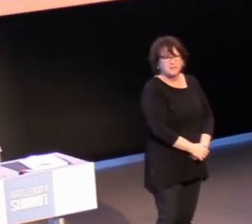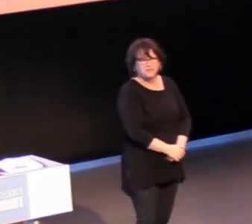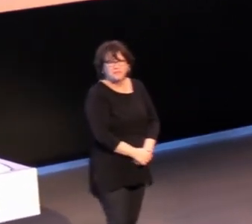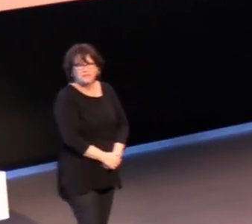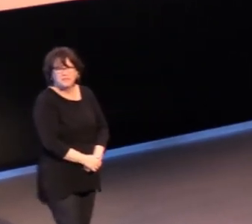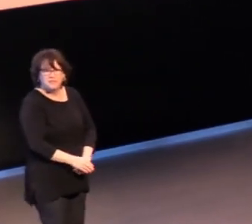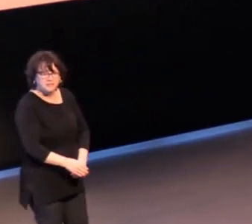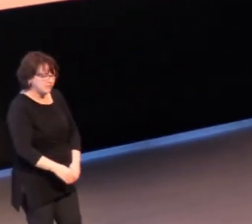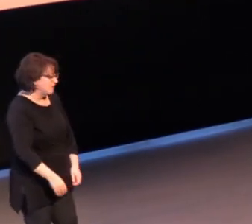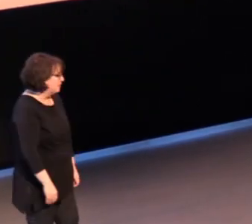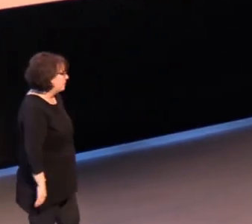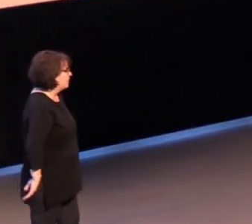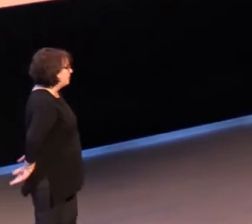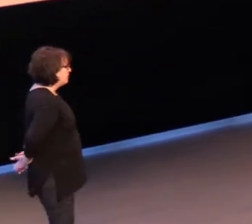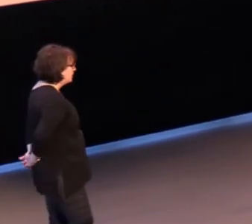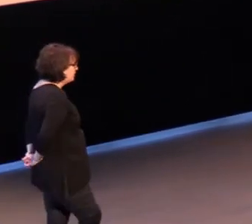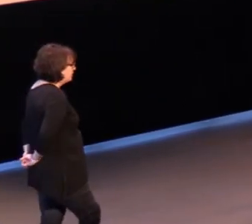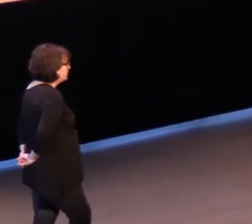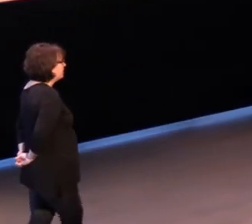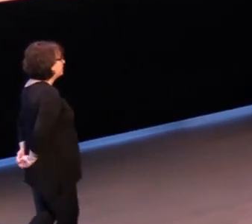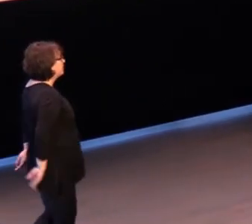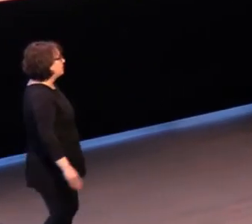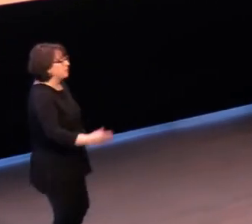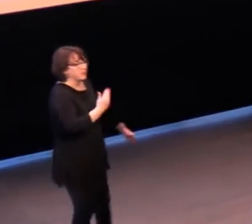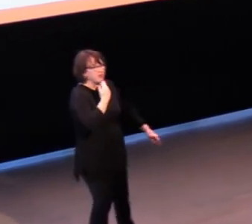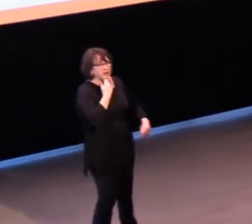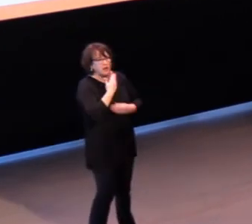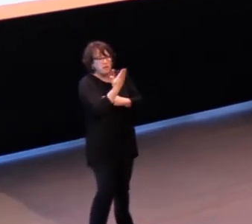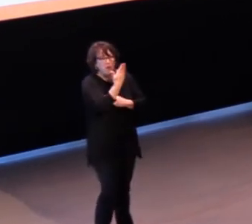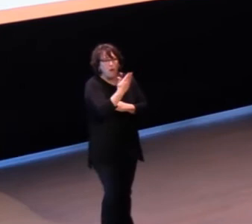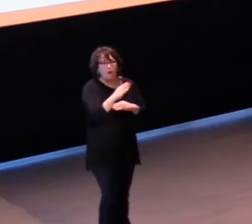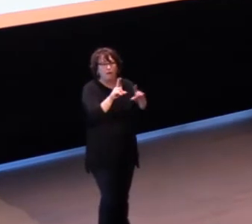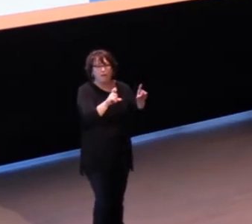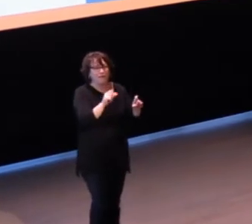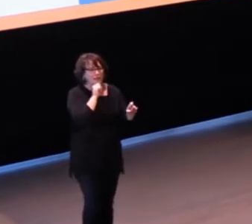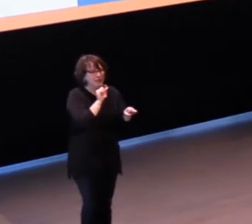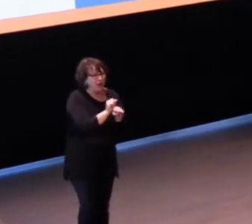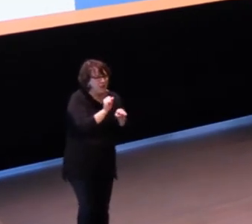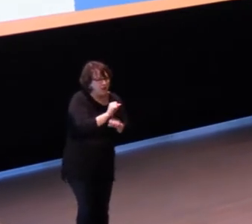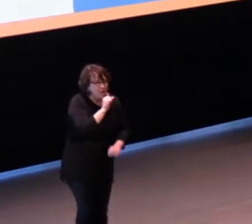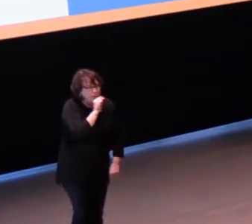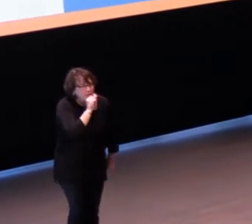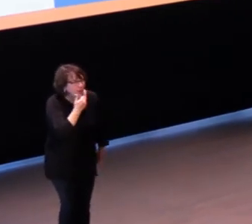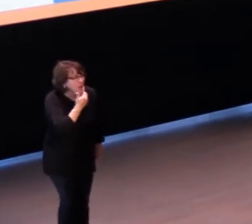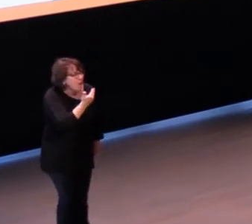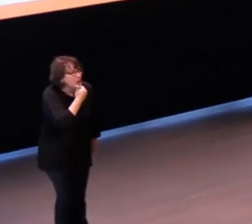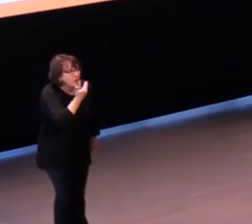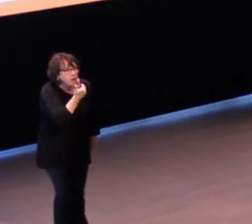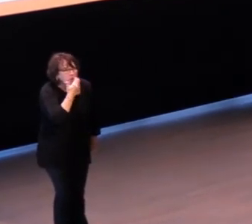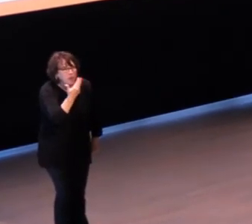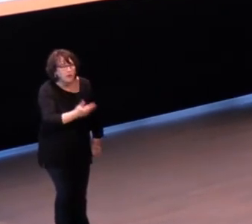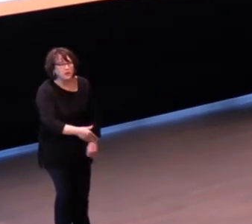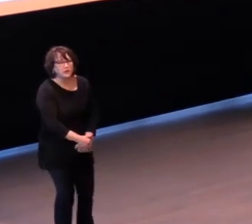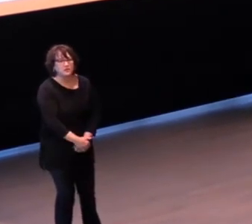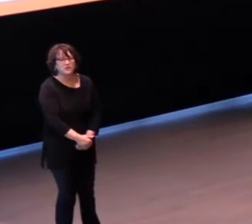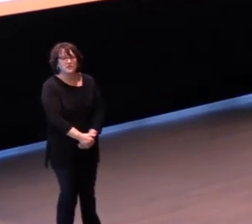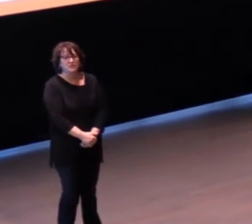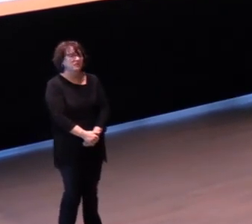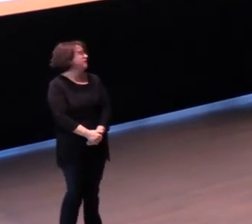you. Good morning, everyone. Good morning, good morning, good morning, everyone. Good morning, everyone. Good morning, everyone.